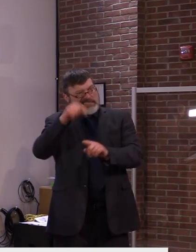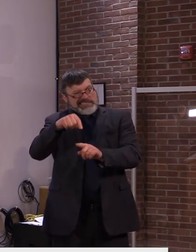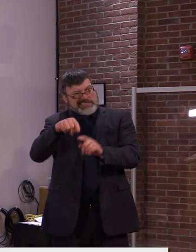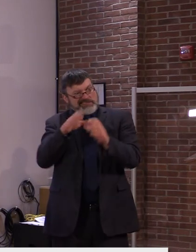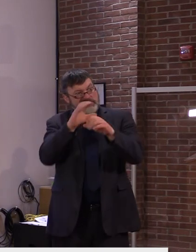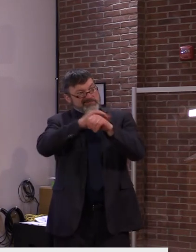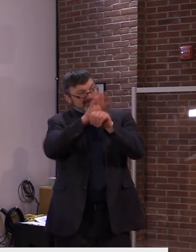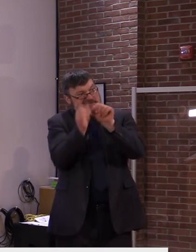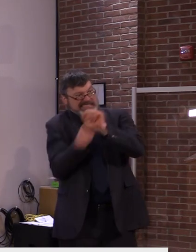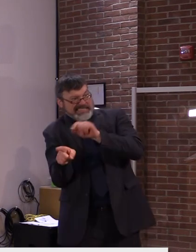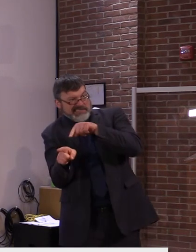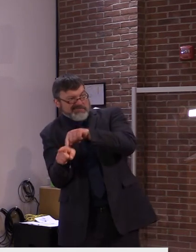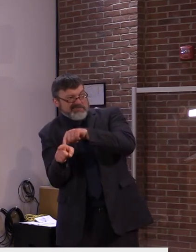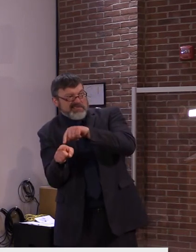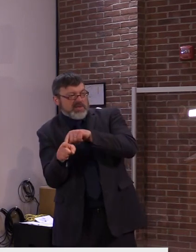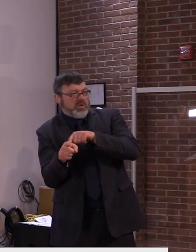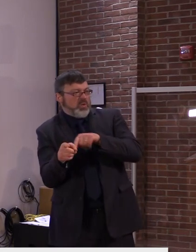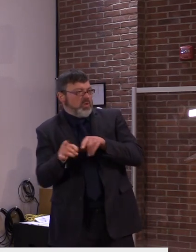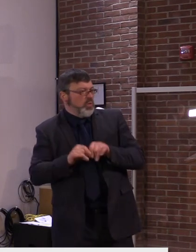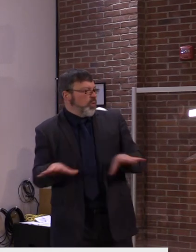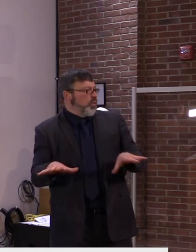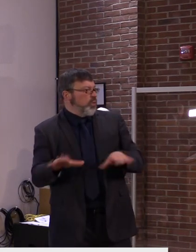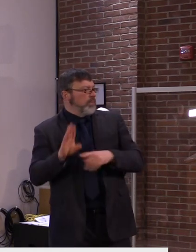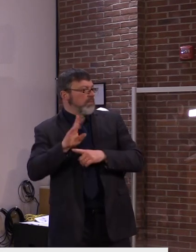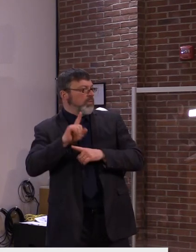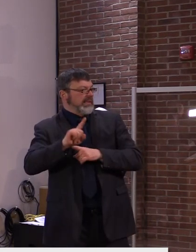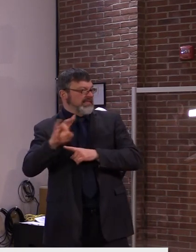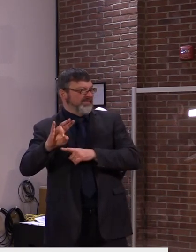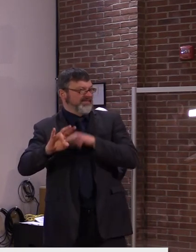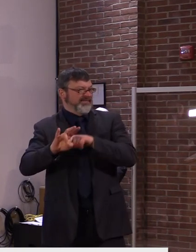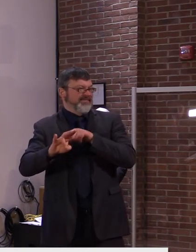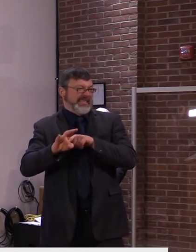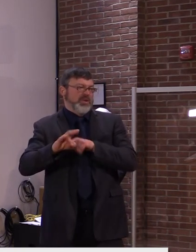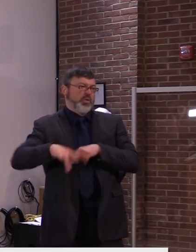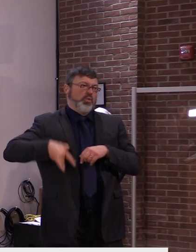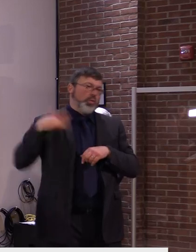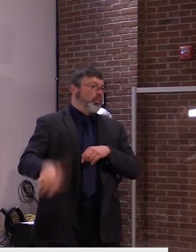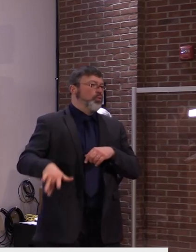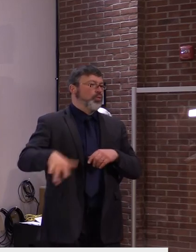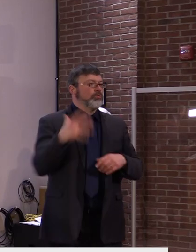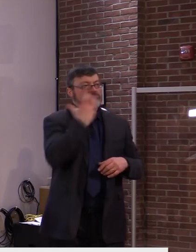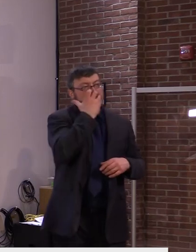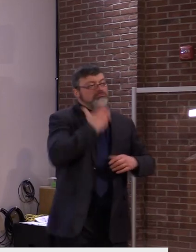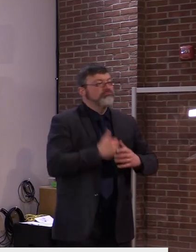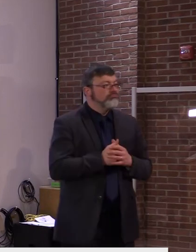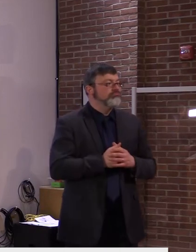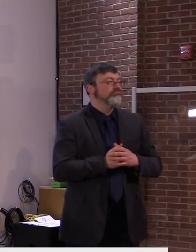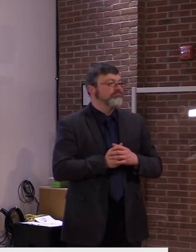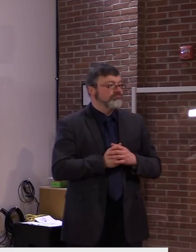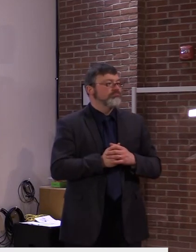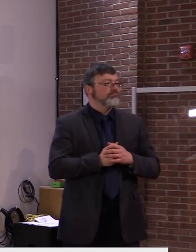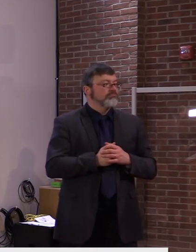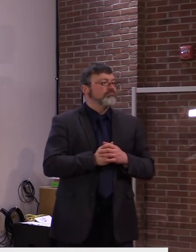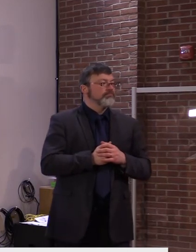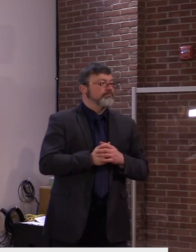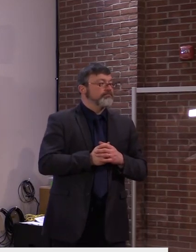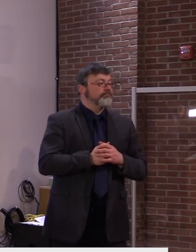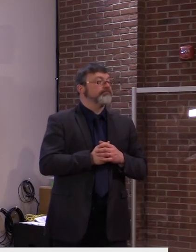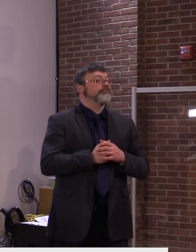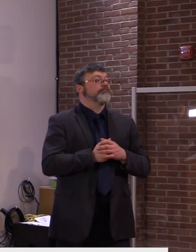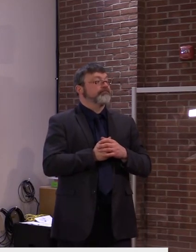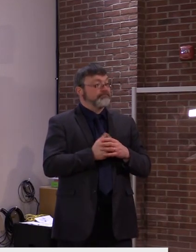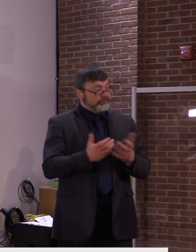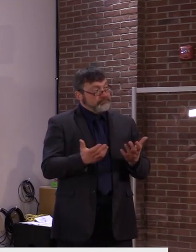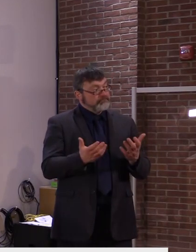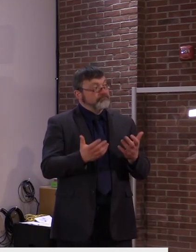to someone with COVID-19. The CDC now says that these people do not need to quarantine